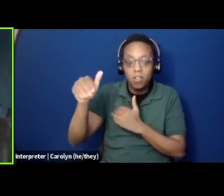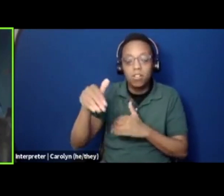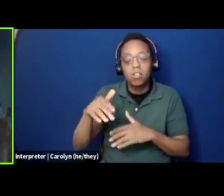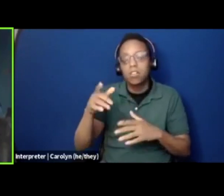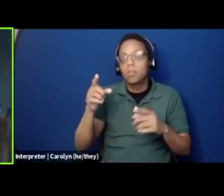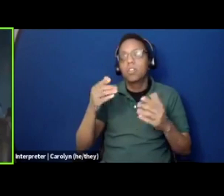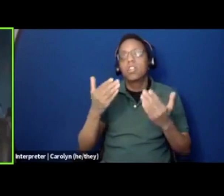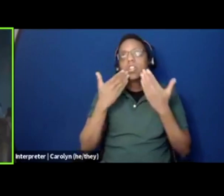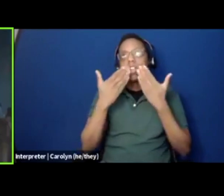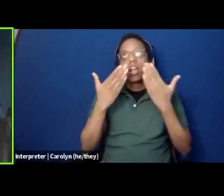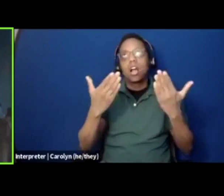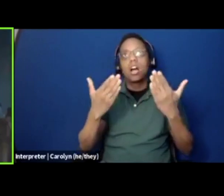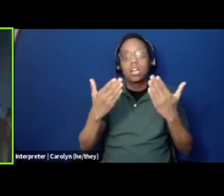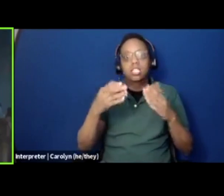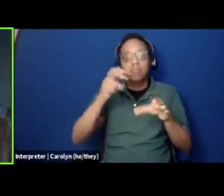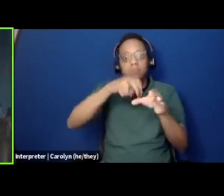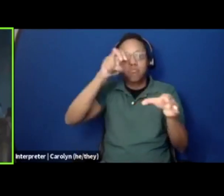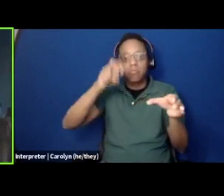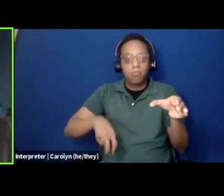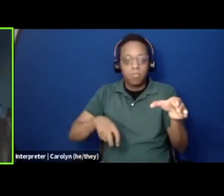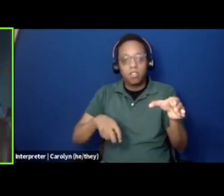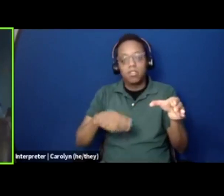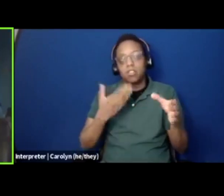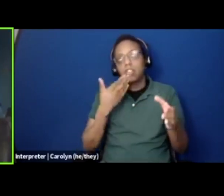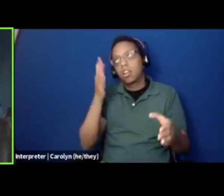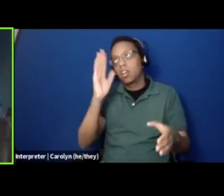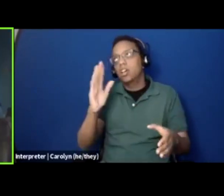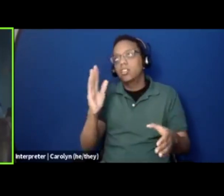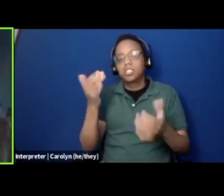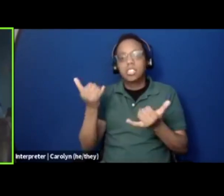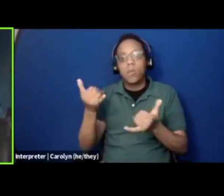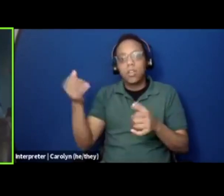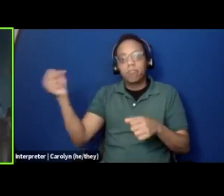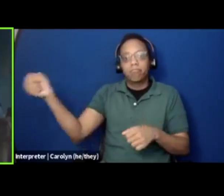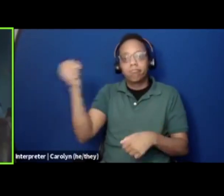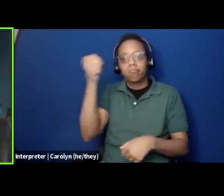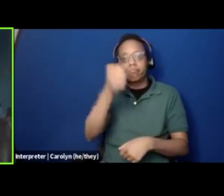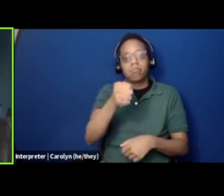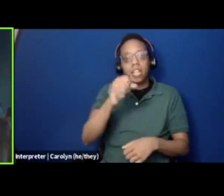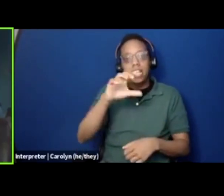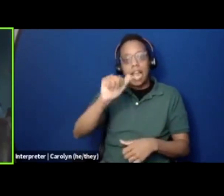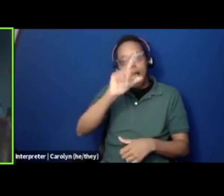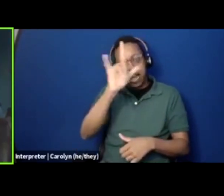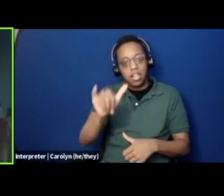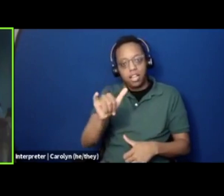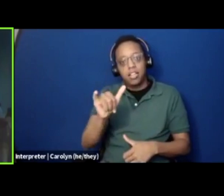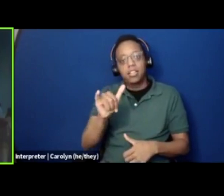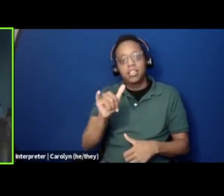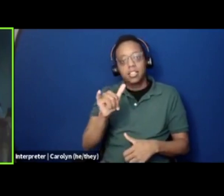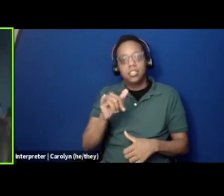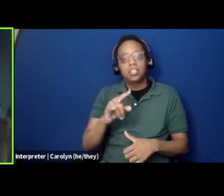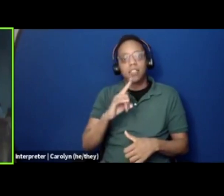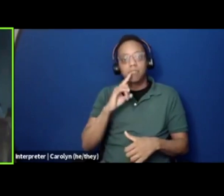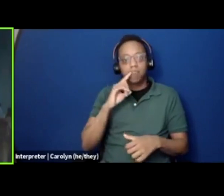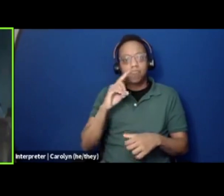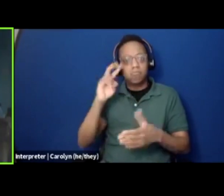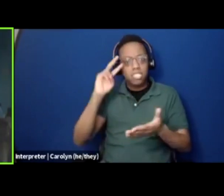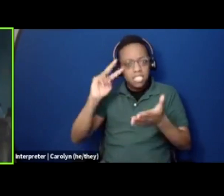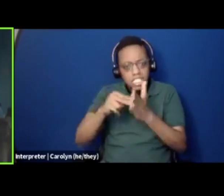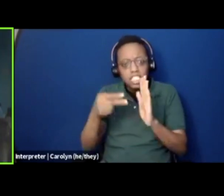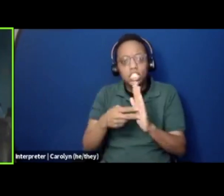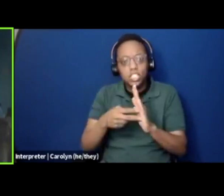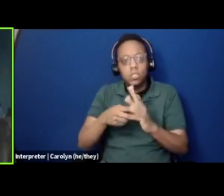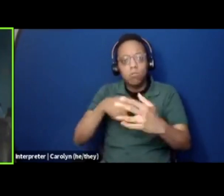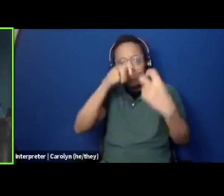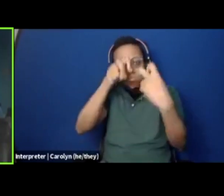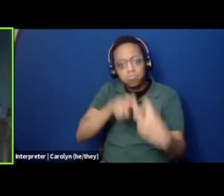for us because we were able to, again, get an ally in there and have intentional one-on-one conversations with our